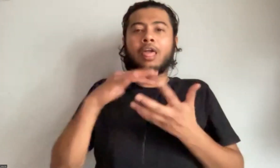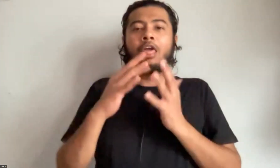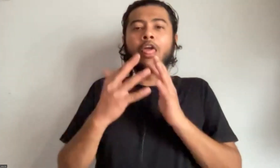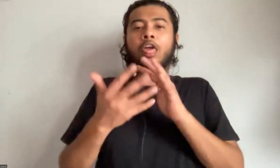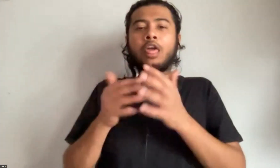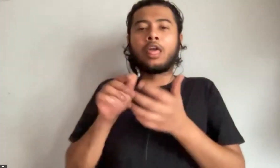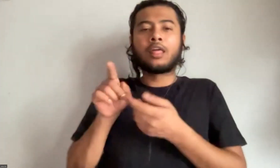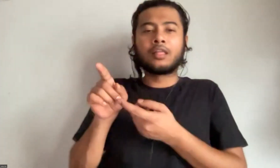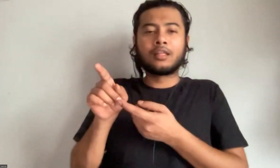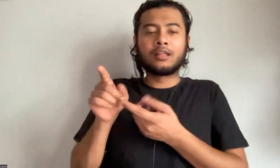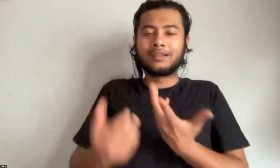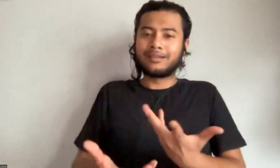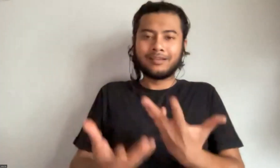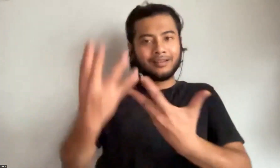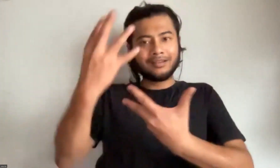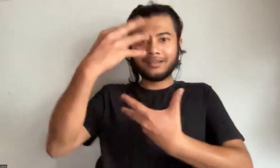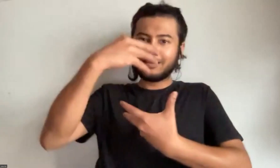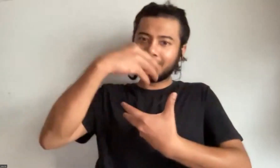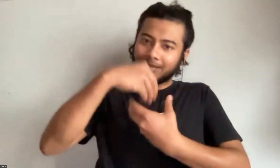world, we forget Krishna.